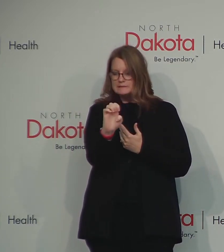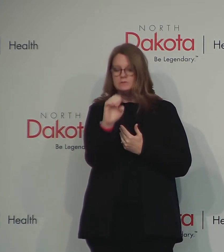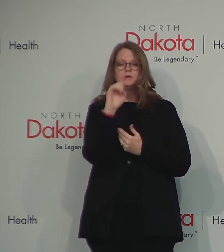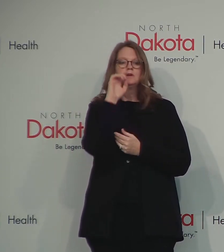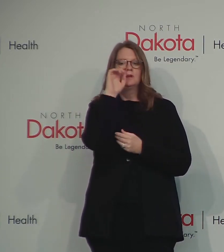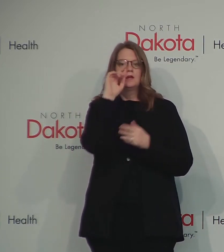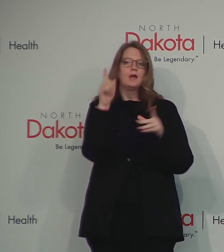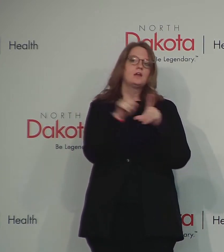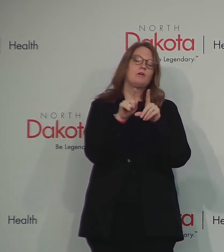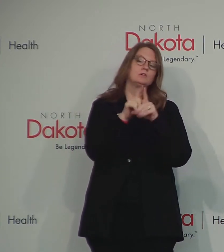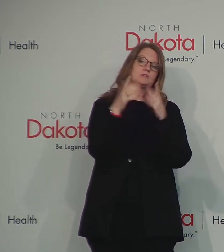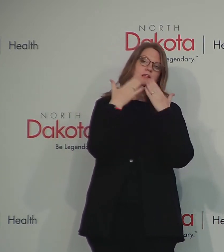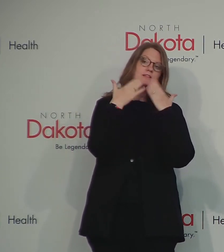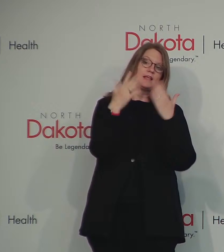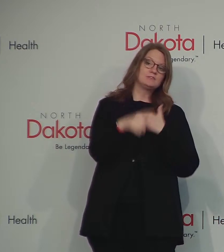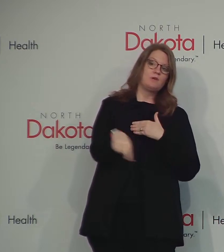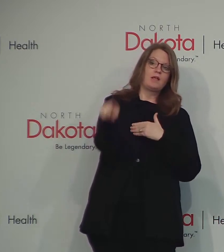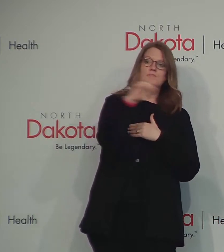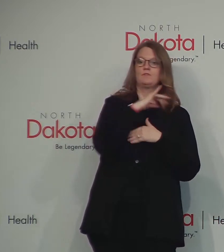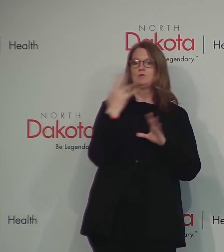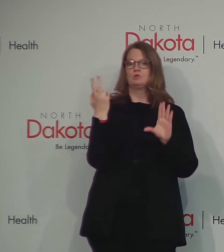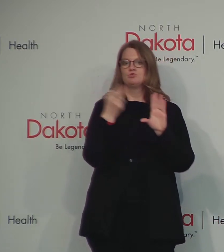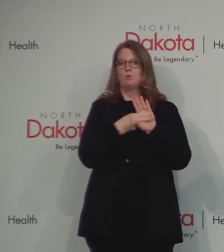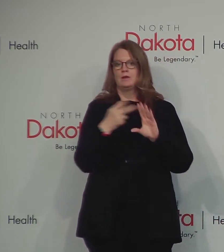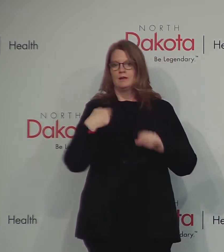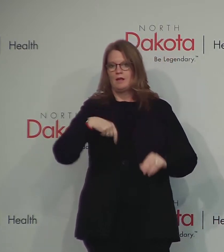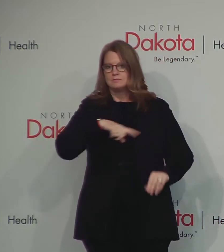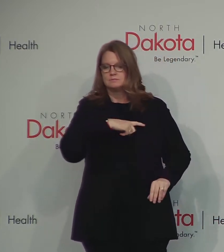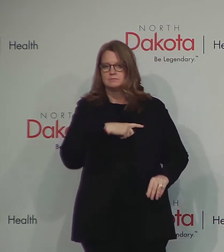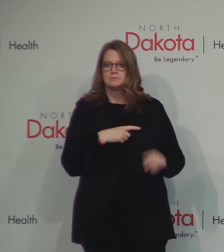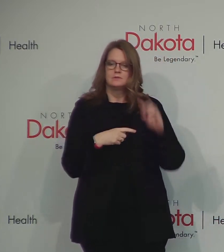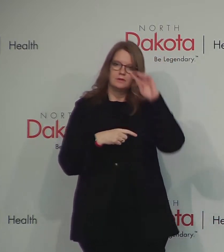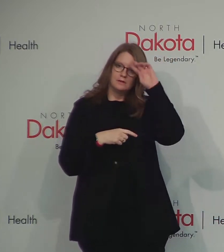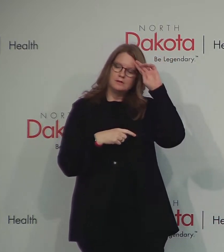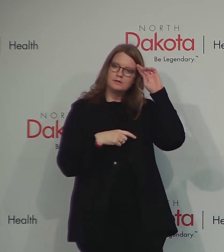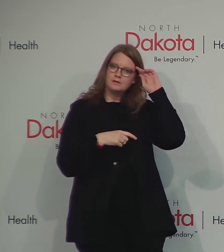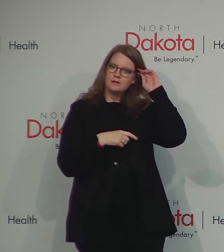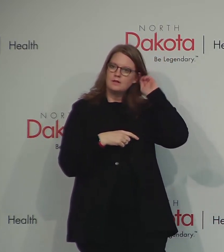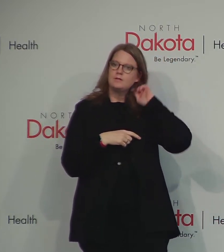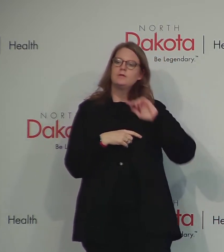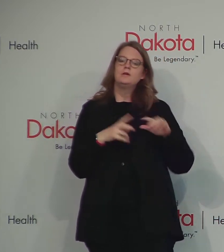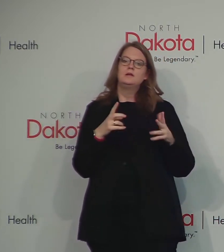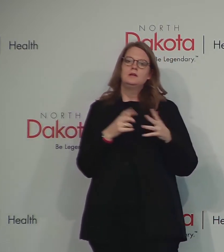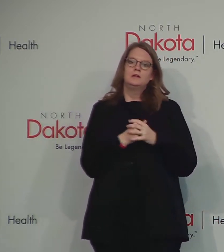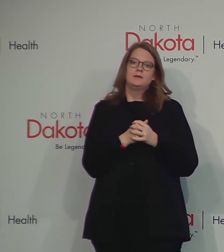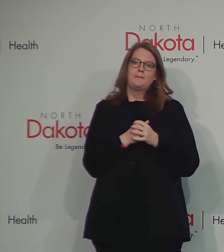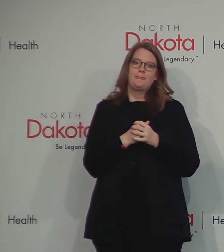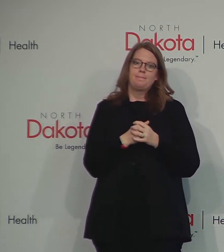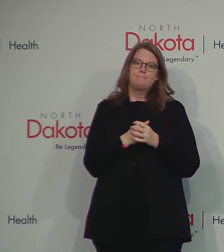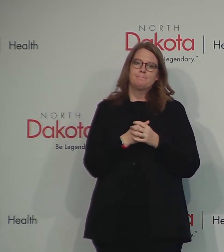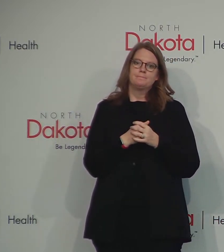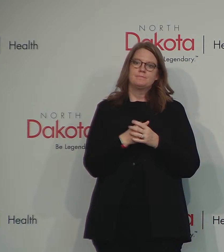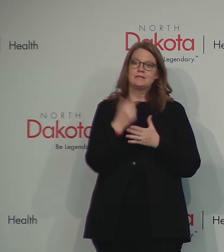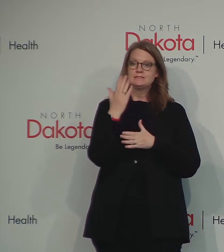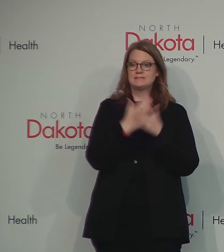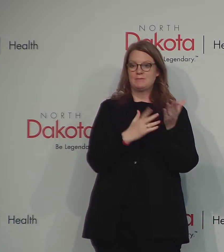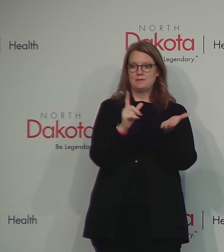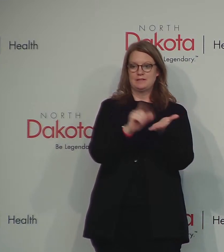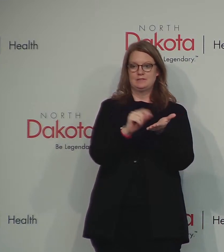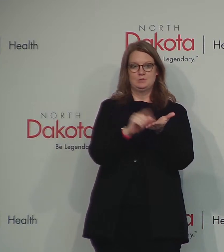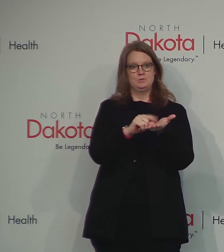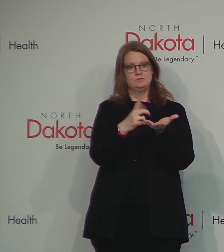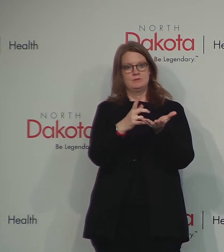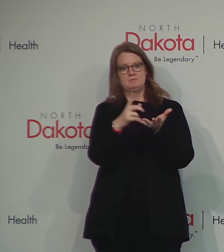again, thanks to all of you for joining us. Today, I know that we've got some in our press corps that love